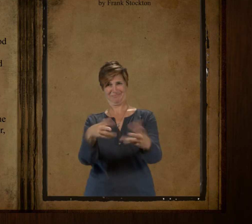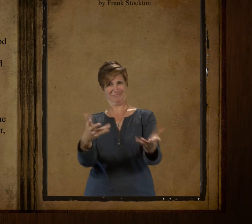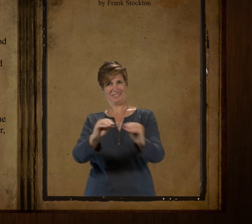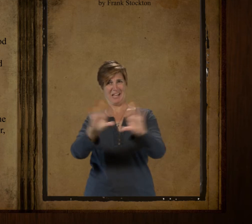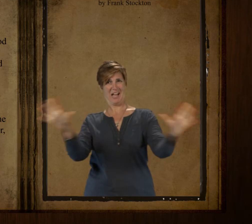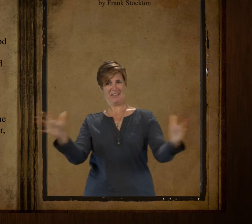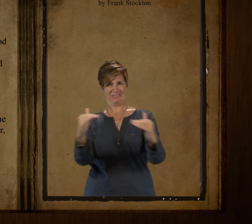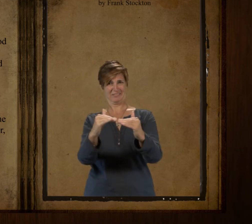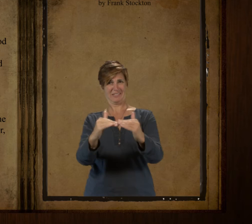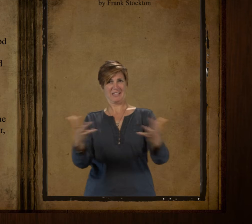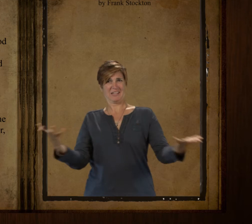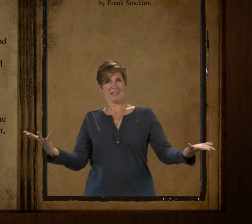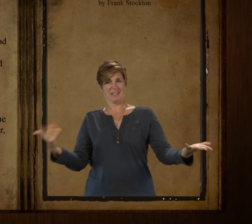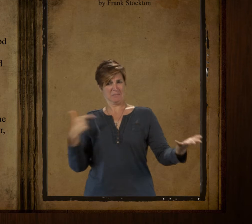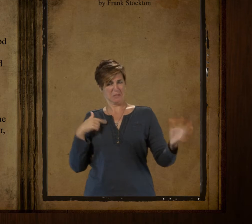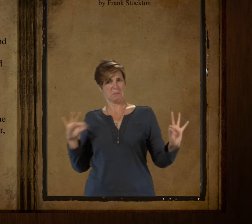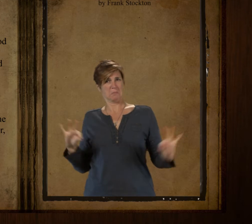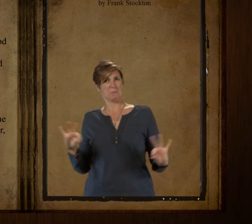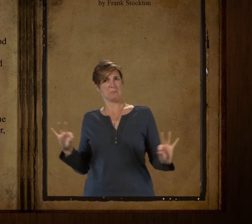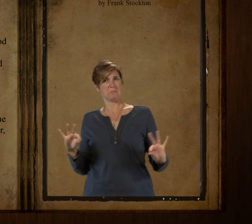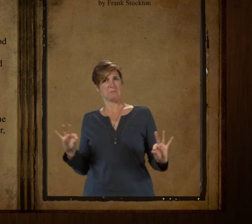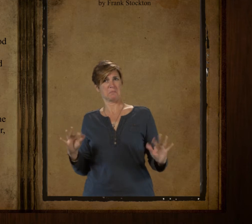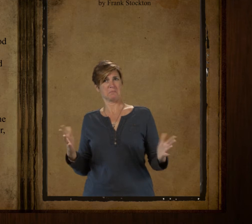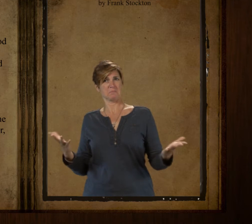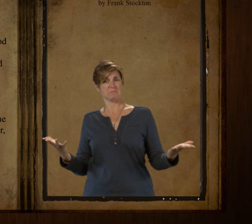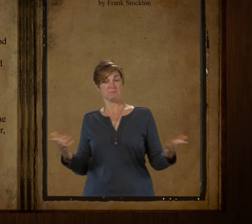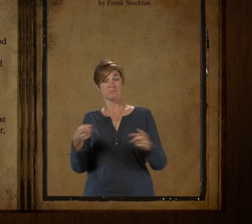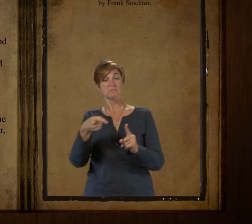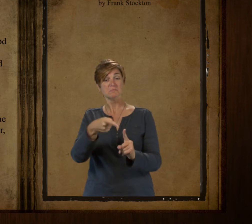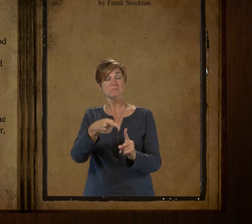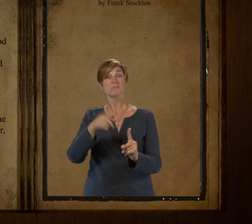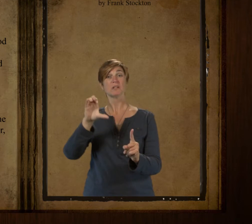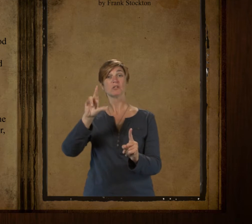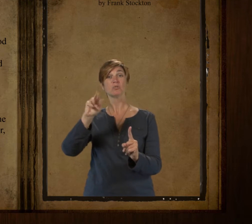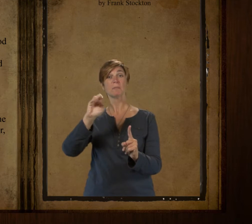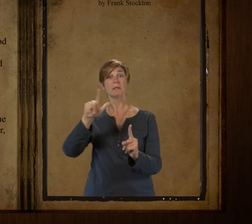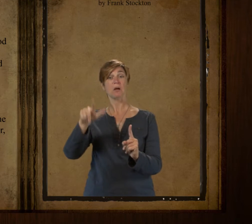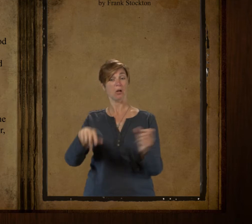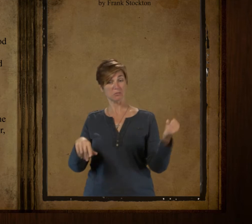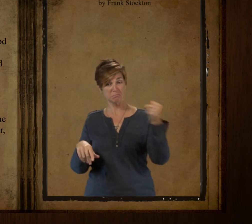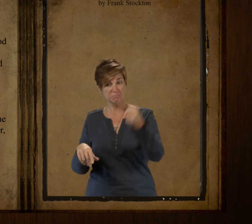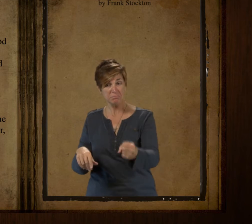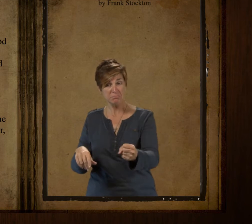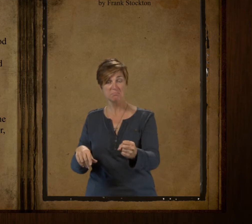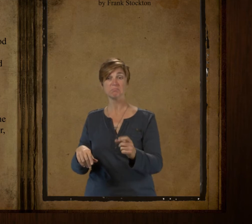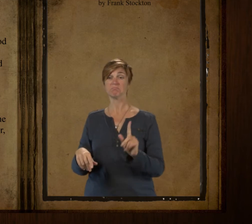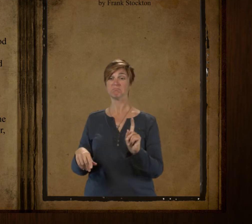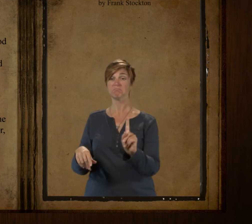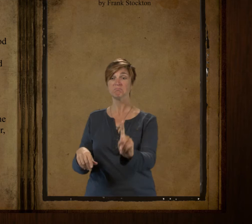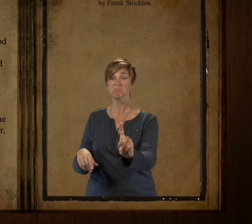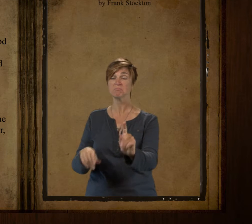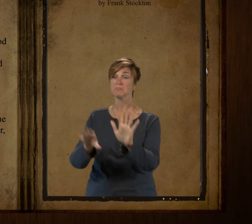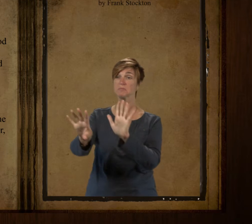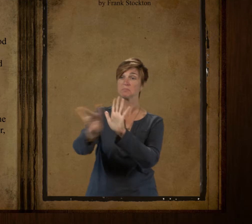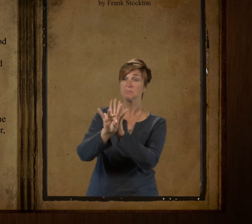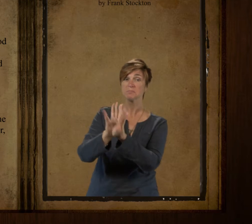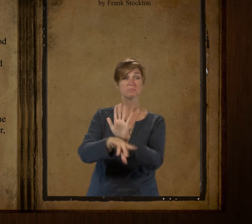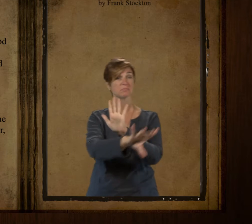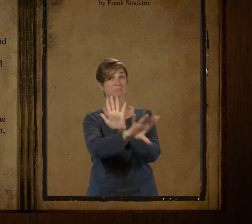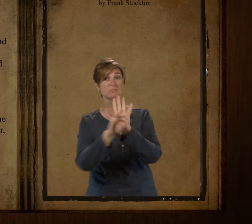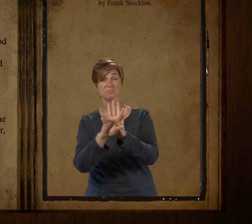obvious. The criminal would not know out of which door would come the lady. He opened either